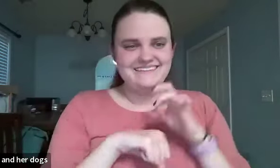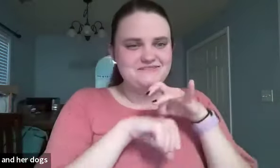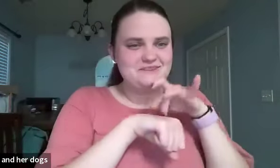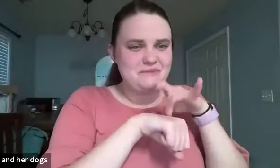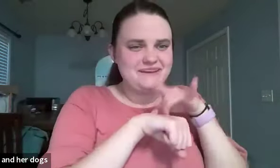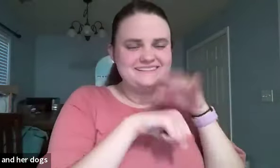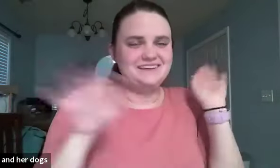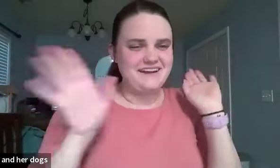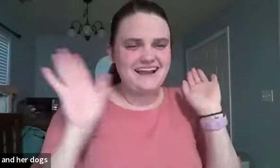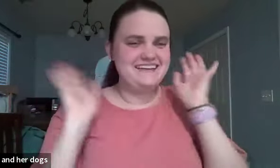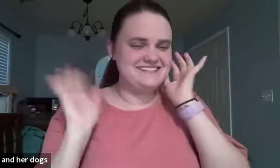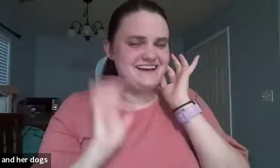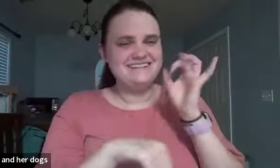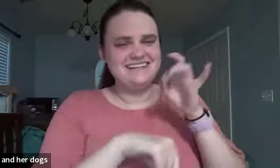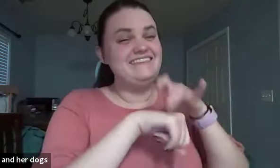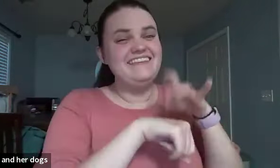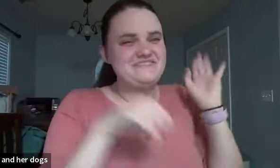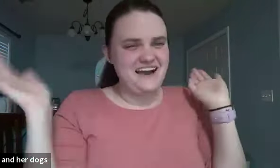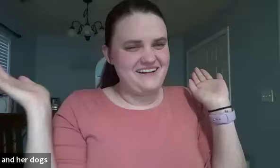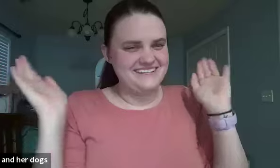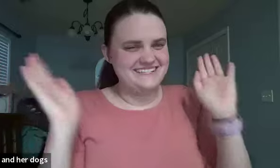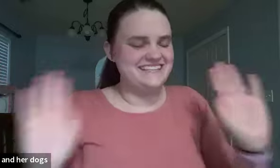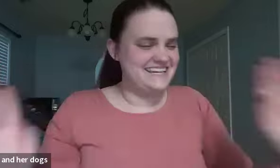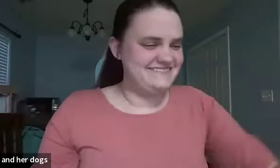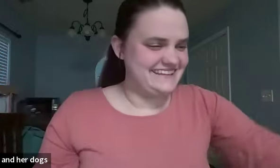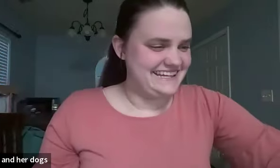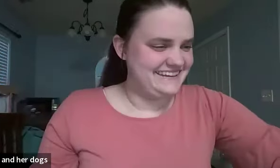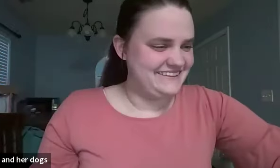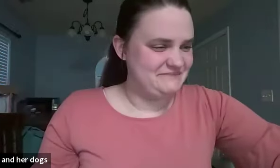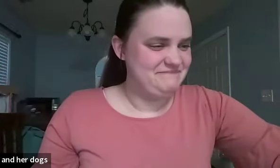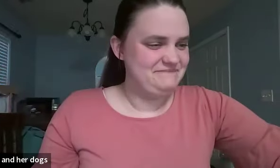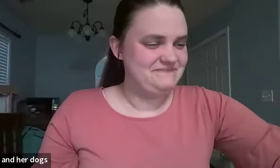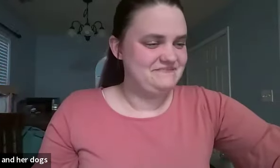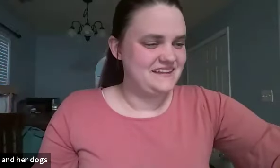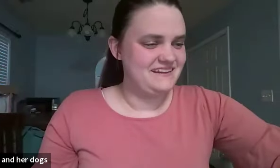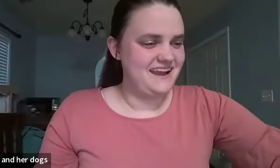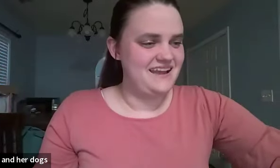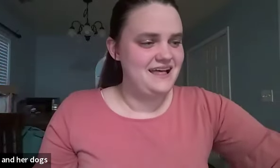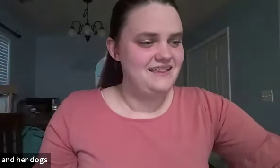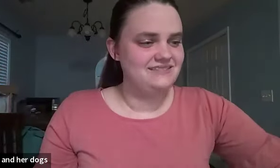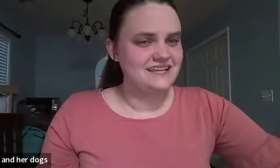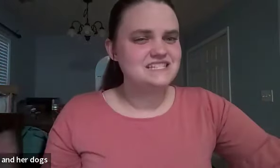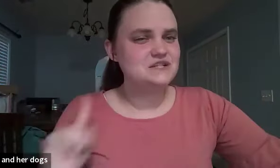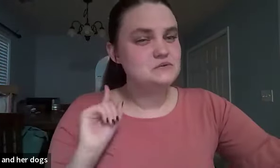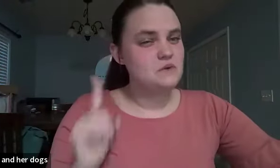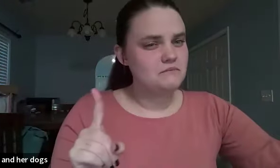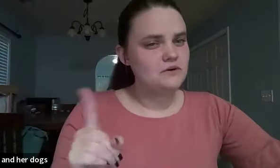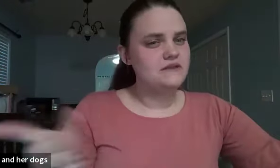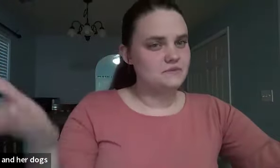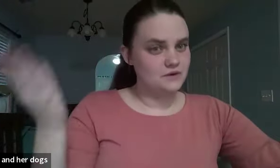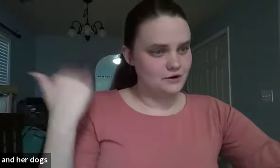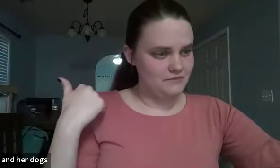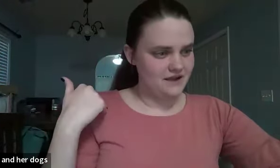I love little pumpkins. Sorry. I love the Halloween signs. I get really giddy on them. Okay, let's do one more and then we'll go